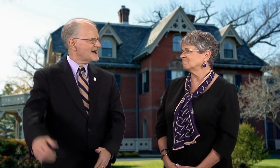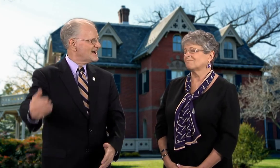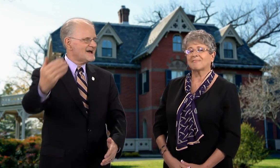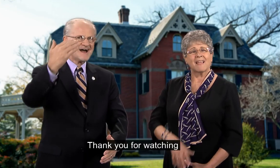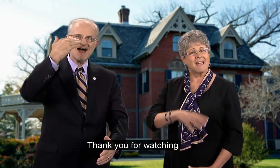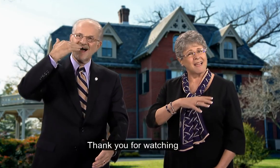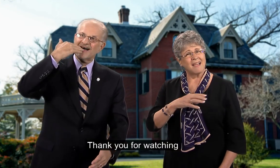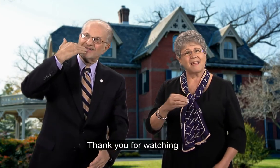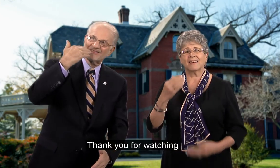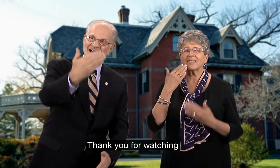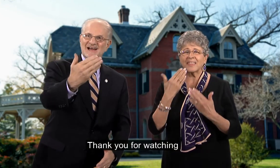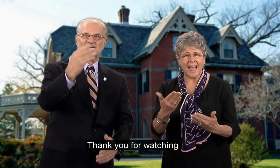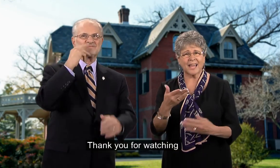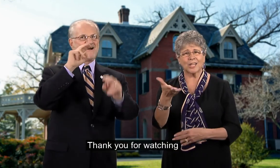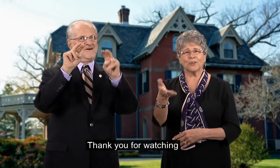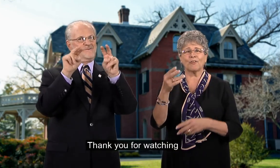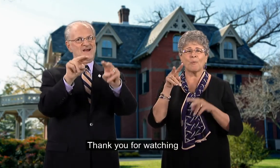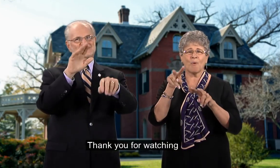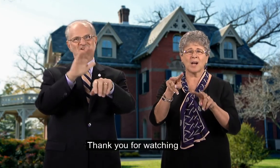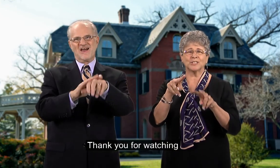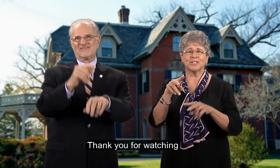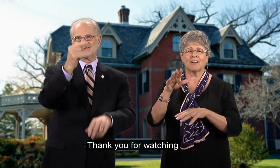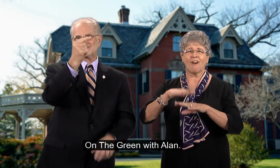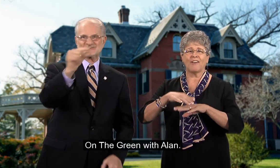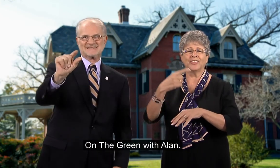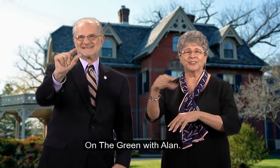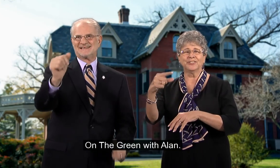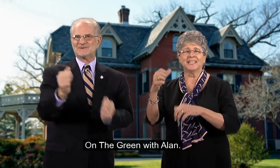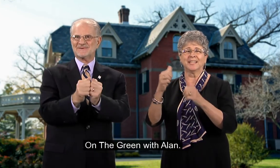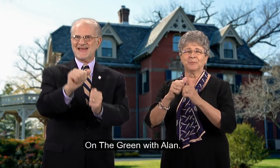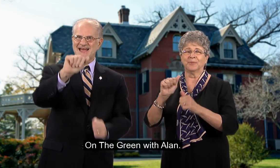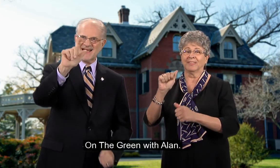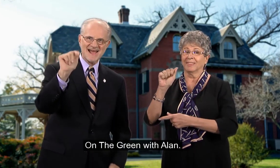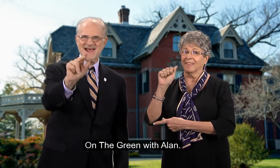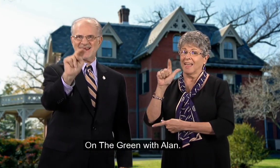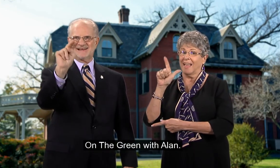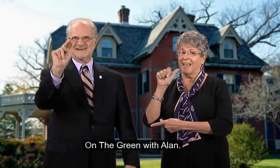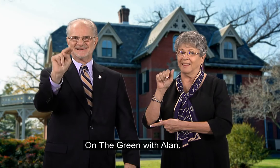And thank you for watching On the Green with Alan.